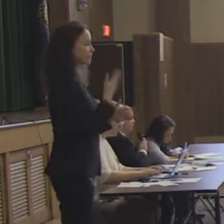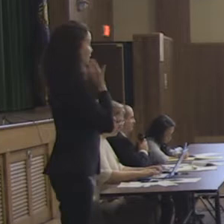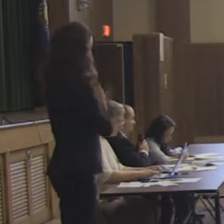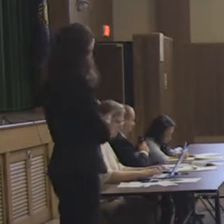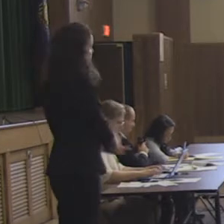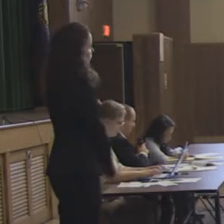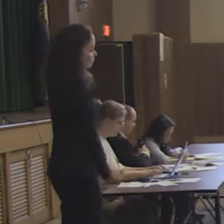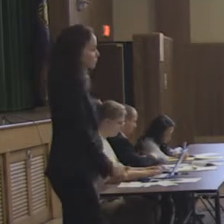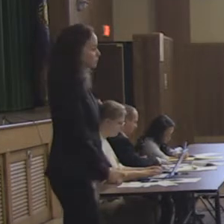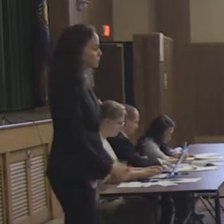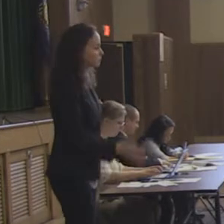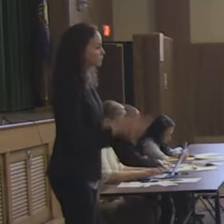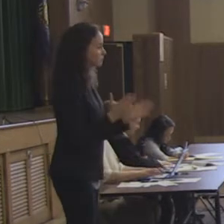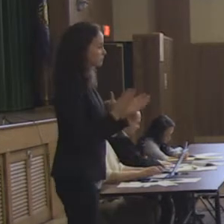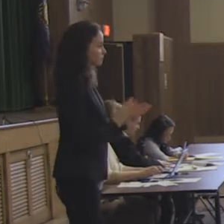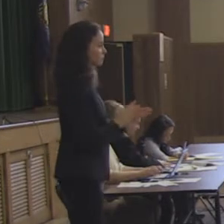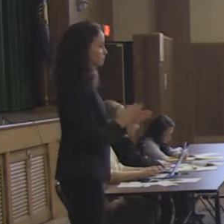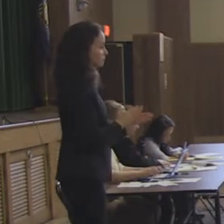Thank you.